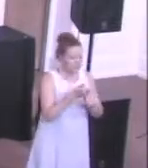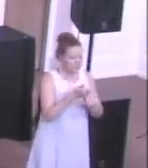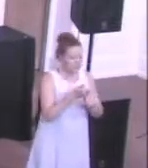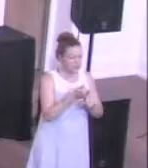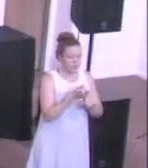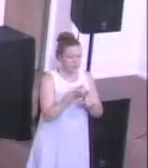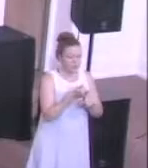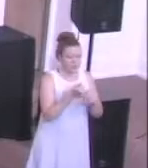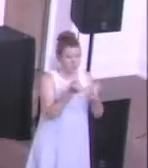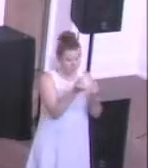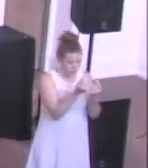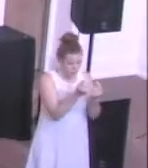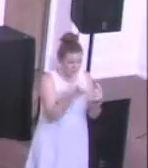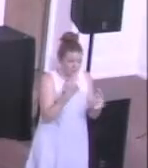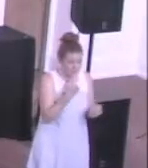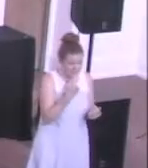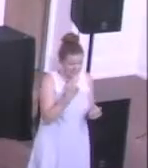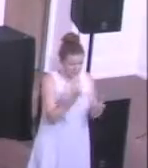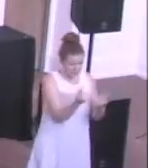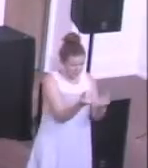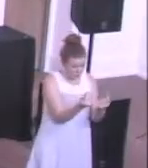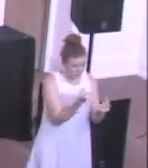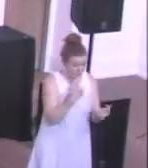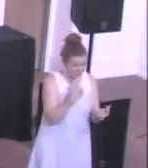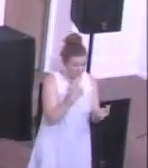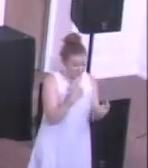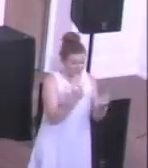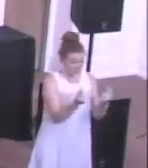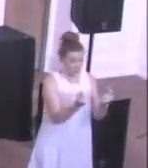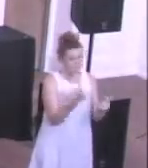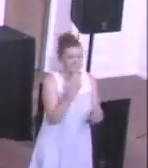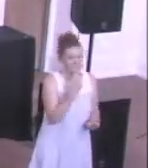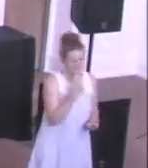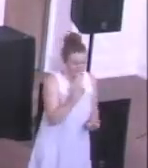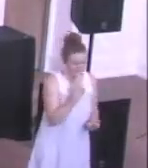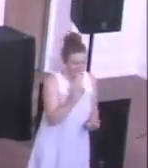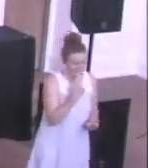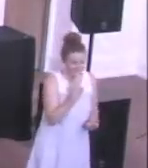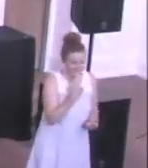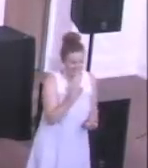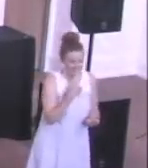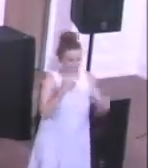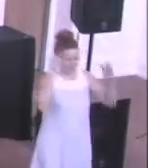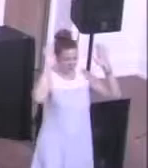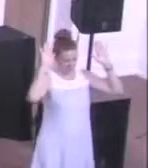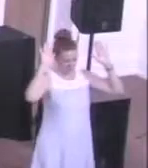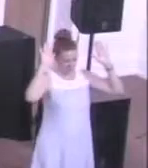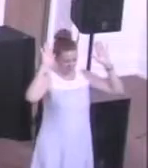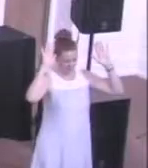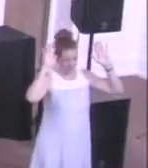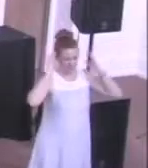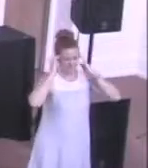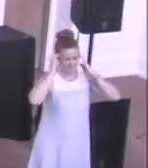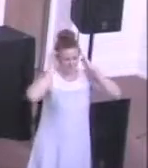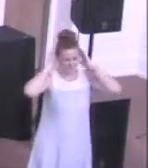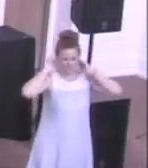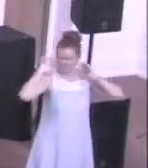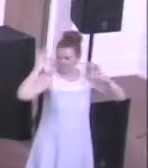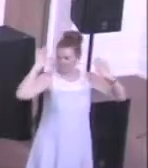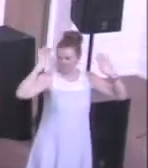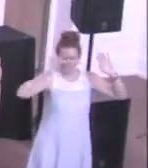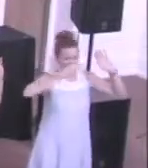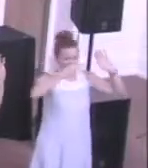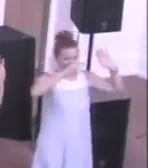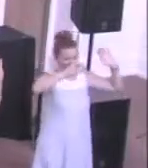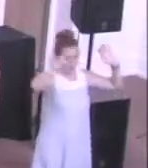it says. Do what it says. Do what it says. Okay, now throw your hands up. Nice. Woo!